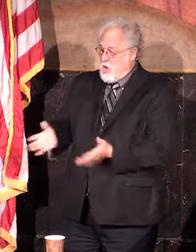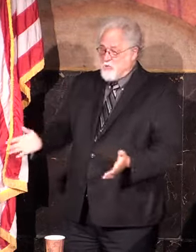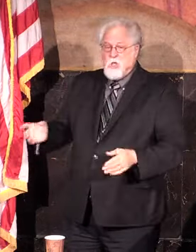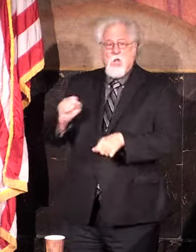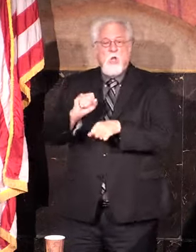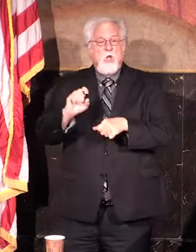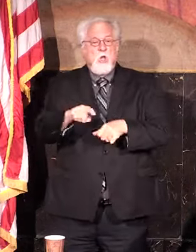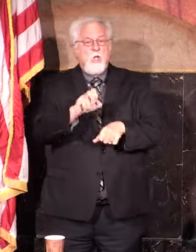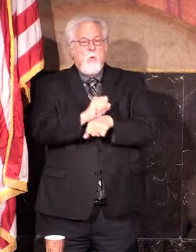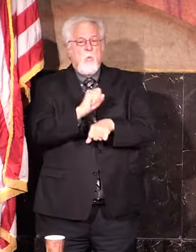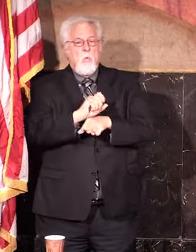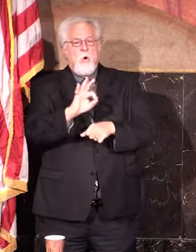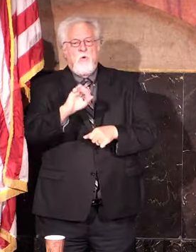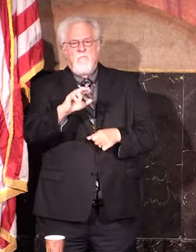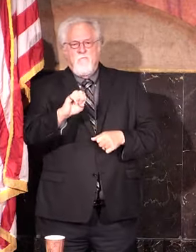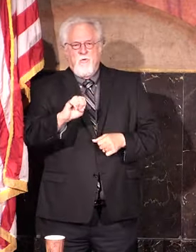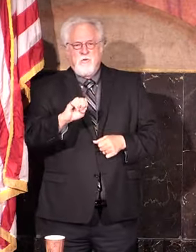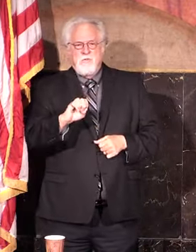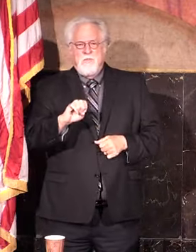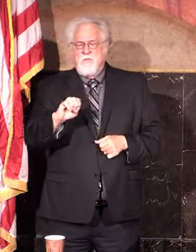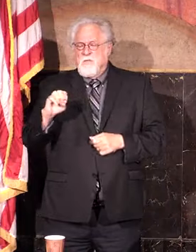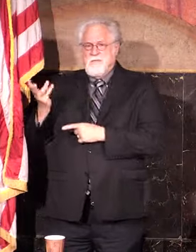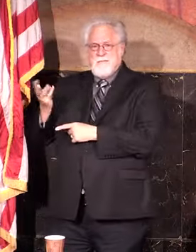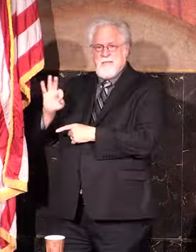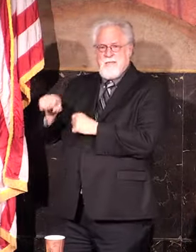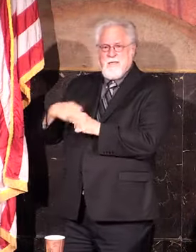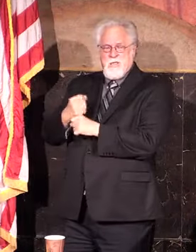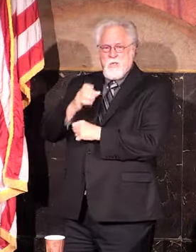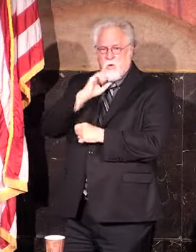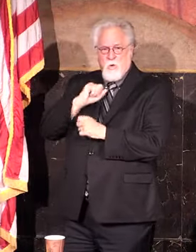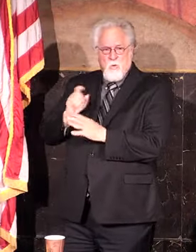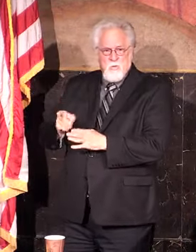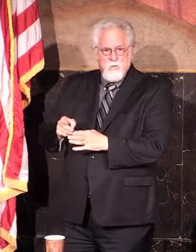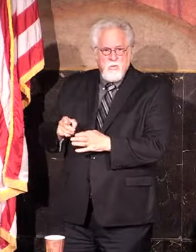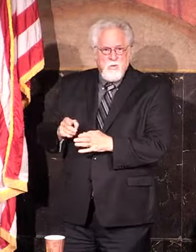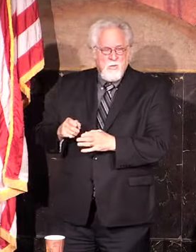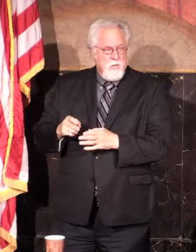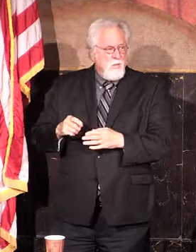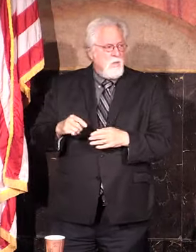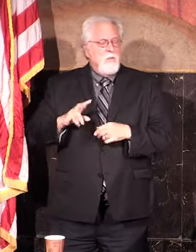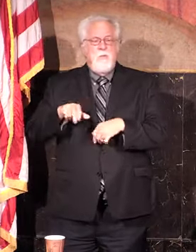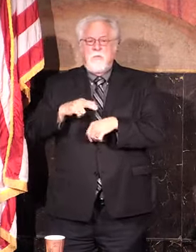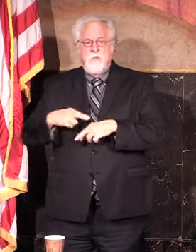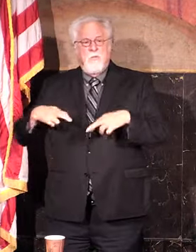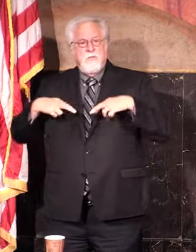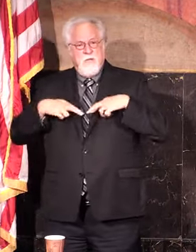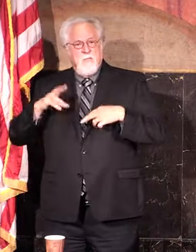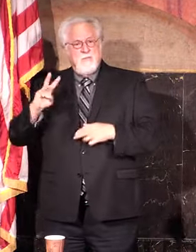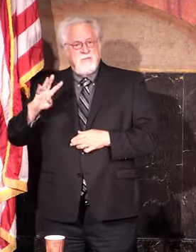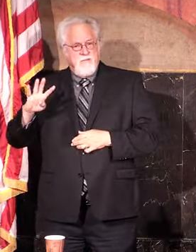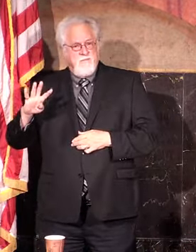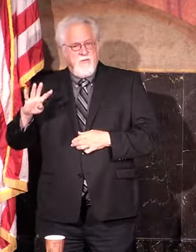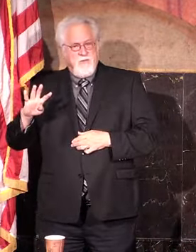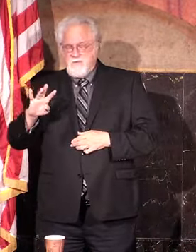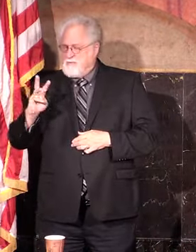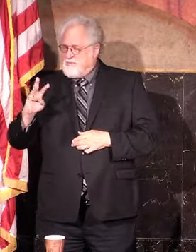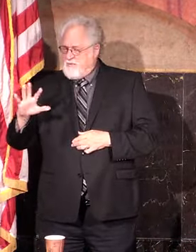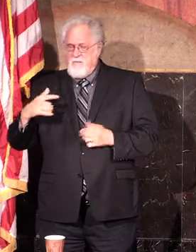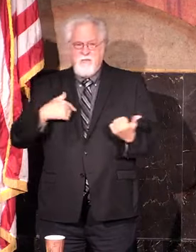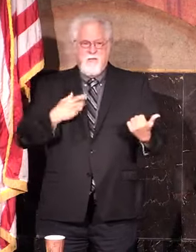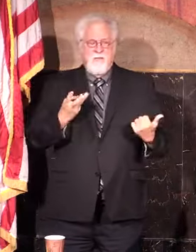workforce, the 18, and I'm going to say through 69-year-olds, even though I know, you know, the typical retirement age was 65, but I'm going to bring it to